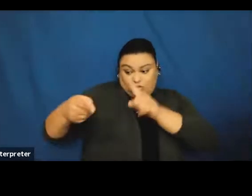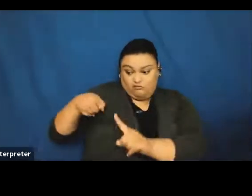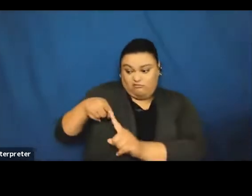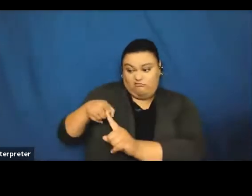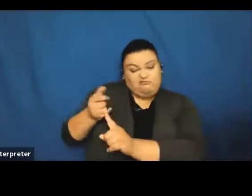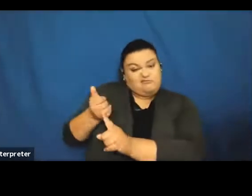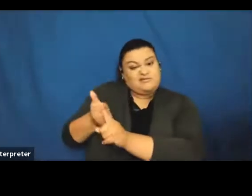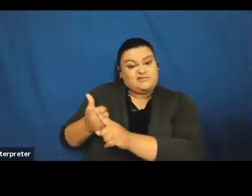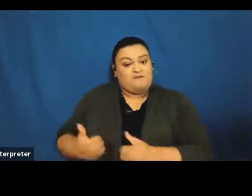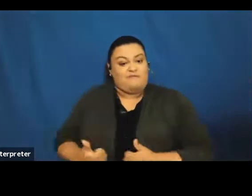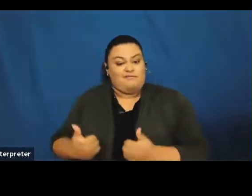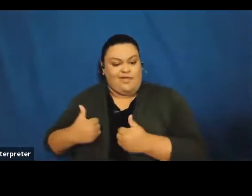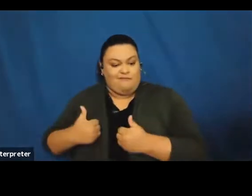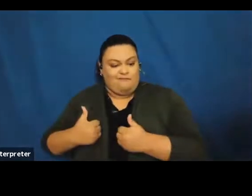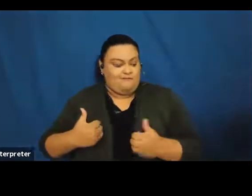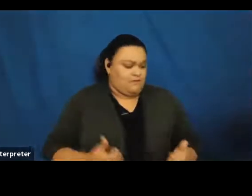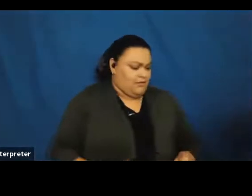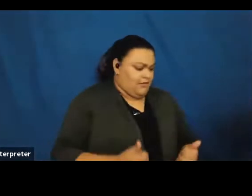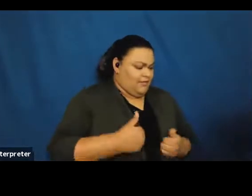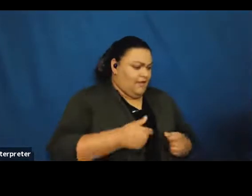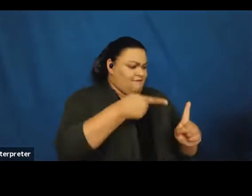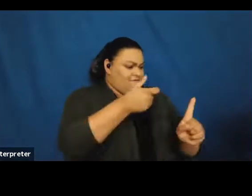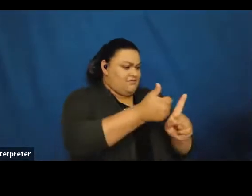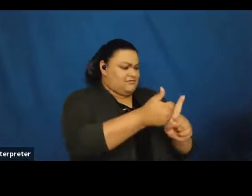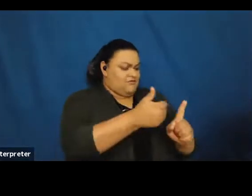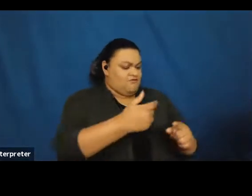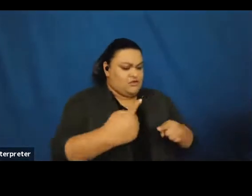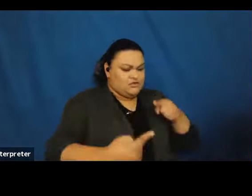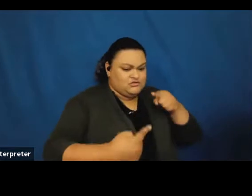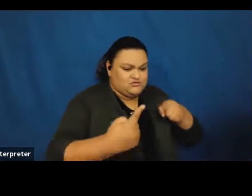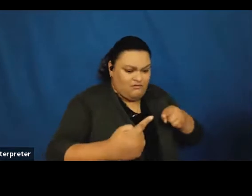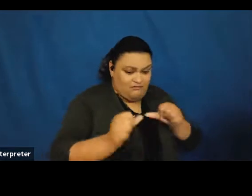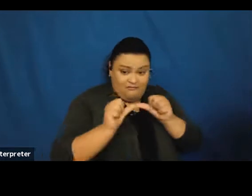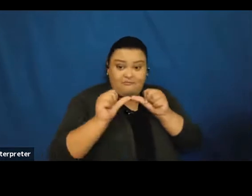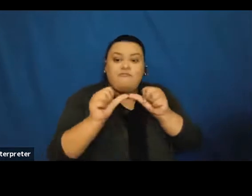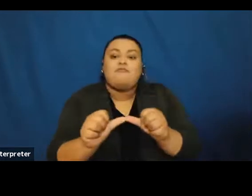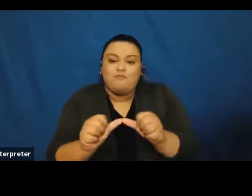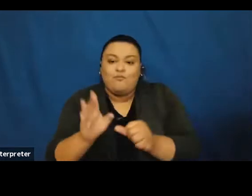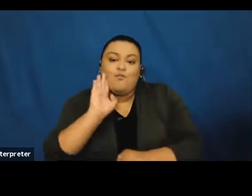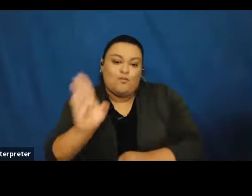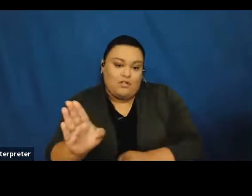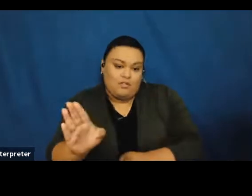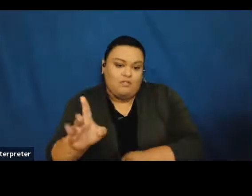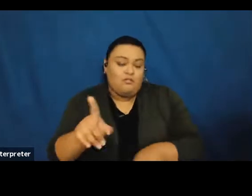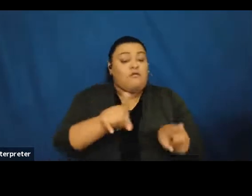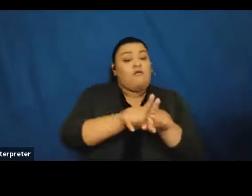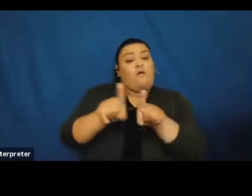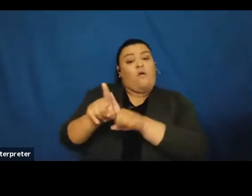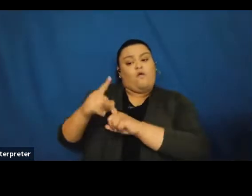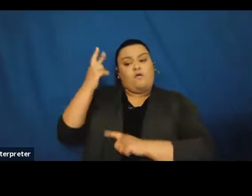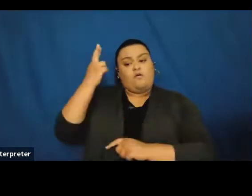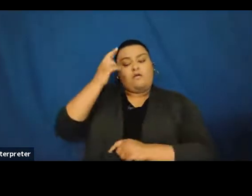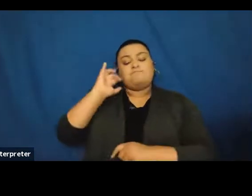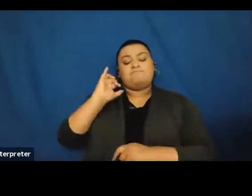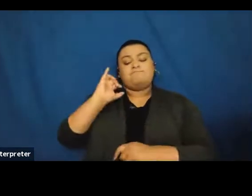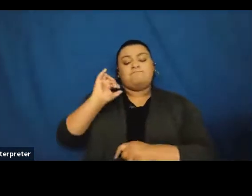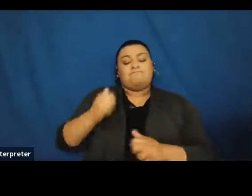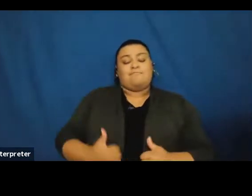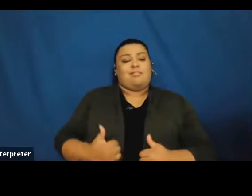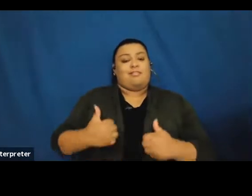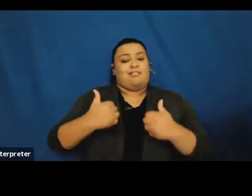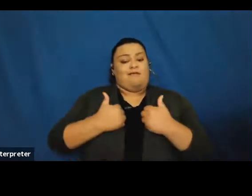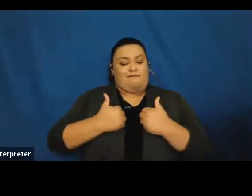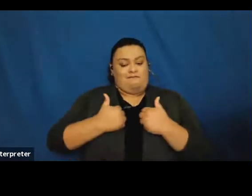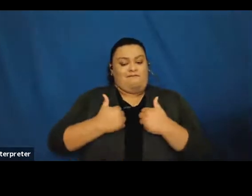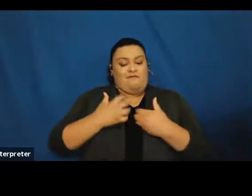doesn't stop. And then also, but however, I have learned in life that being involved in